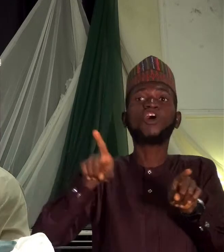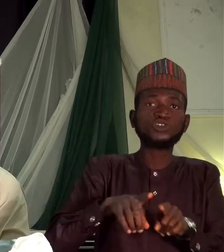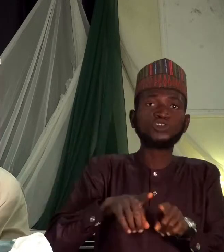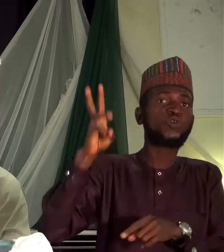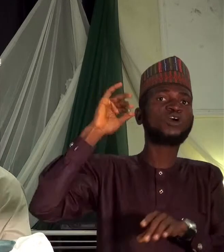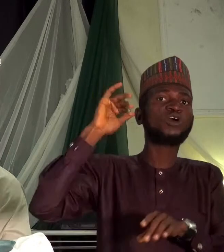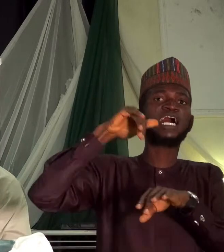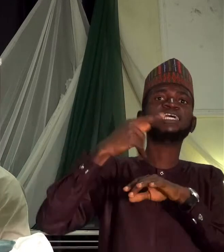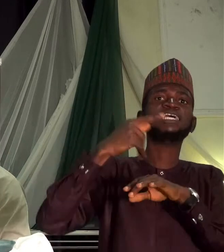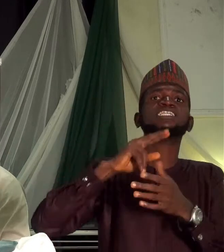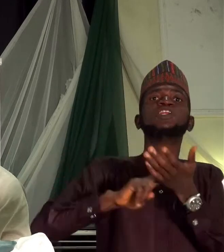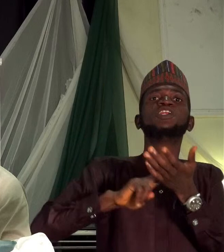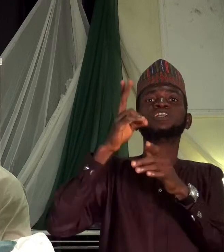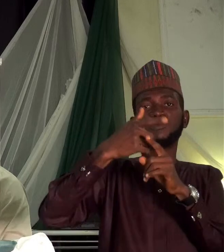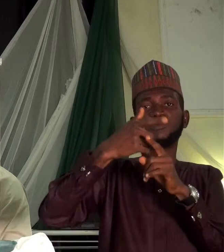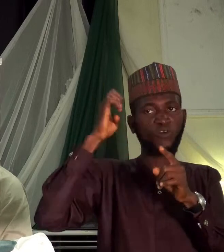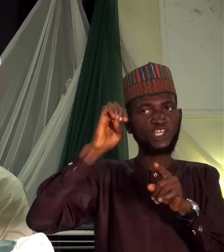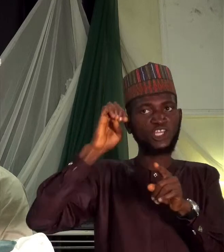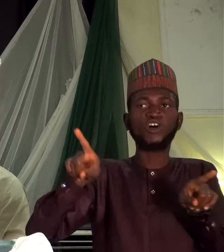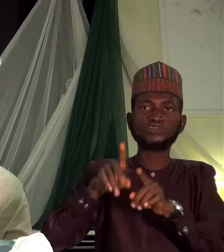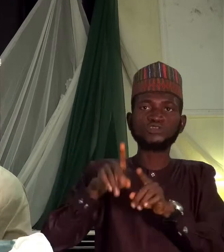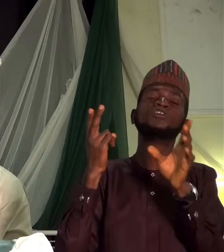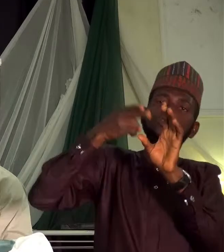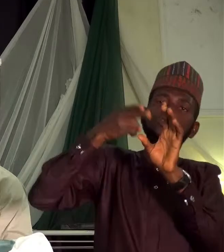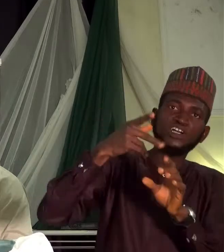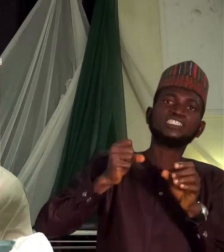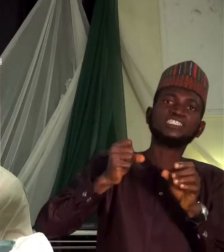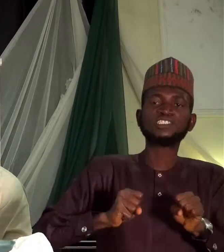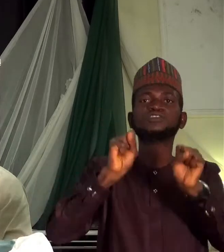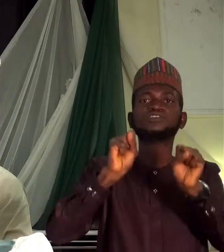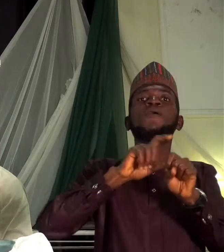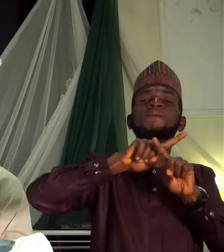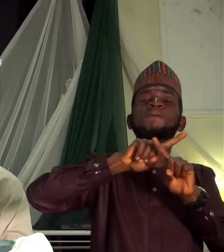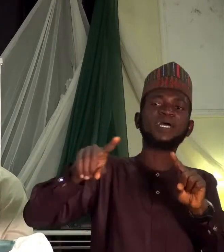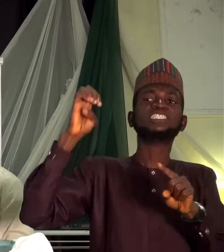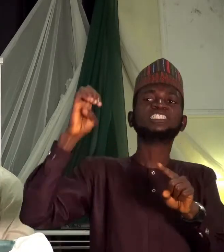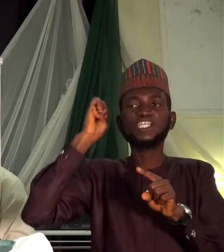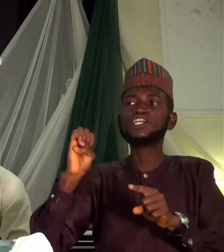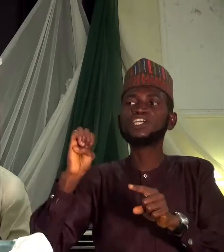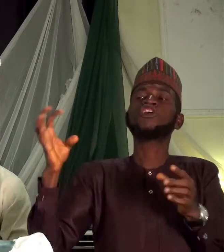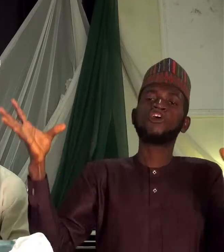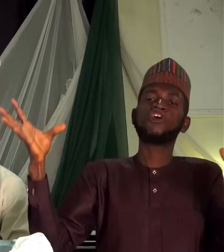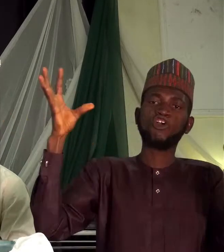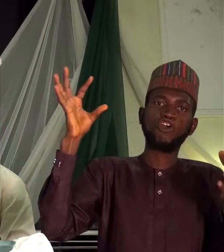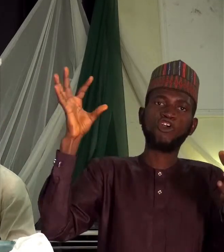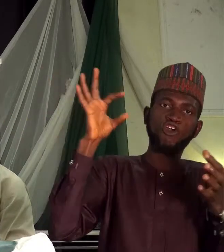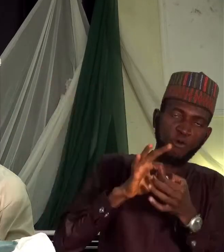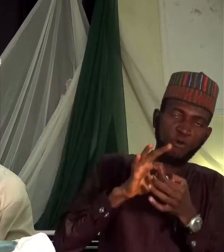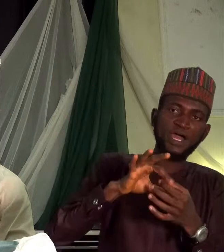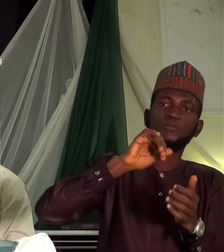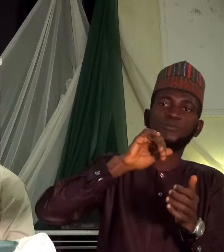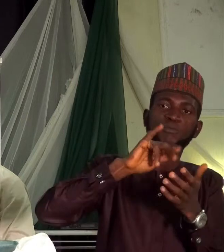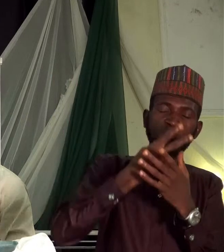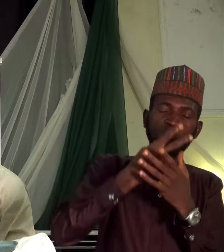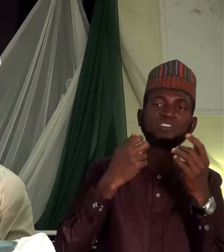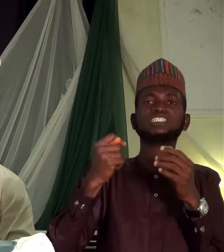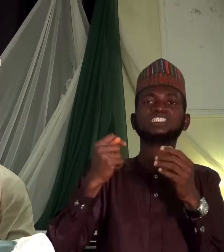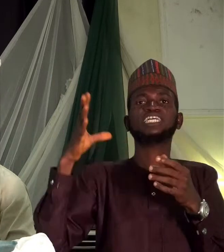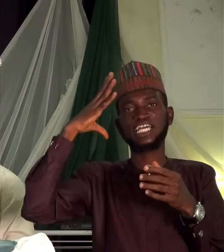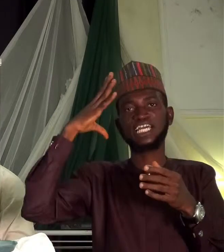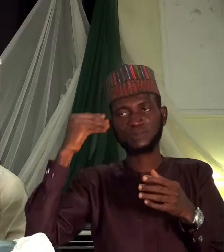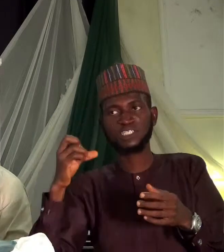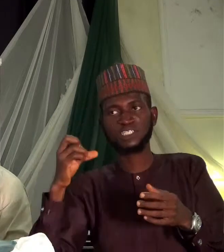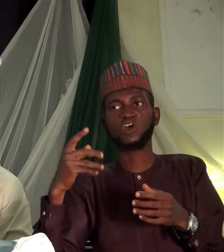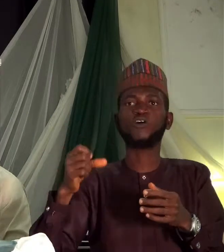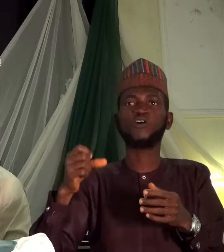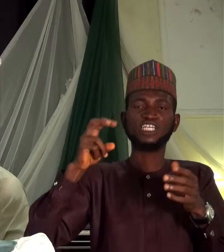ko to di pe won wa bo si gboro won wa combine experiences mejeji ina ni won fi ba wa soro adua mi siwaju